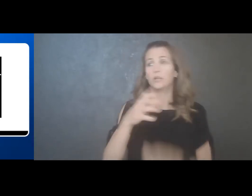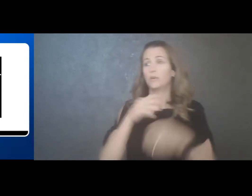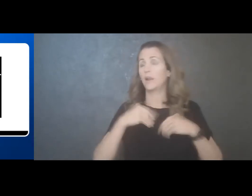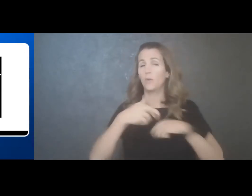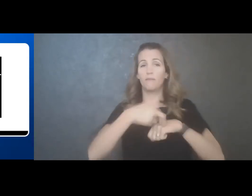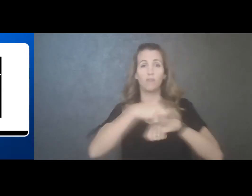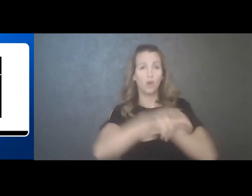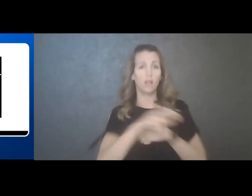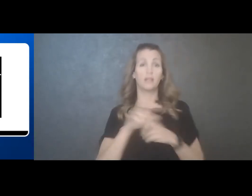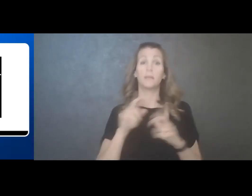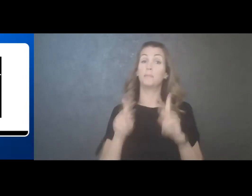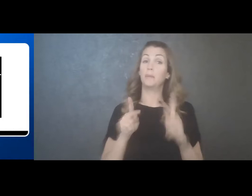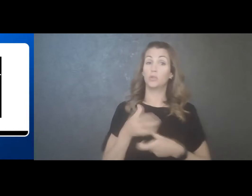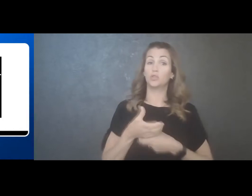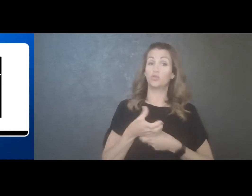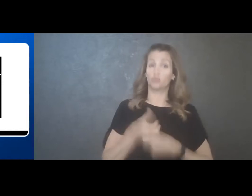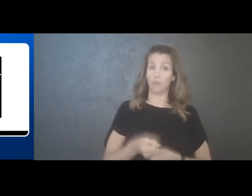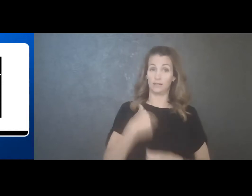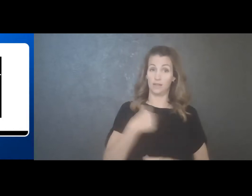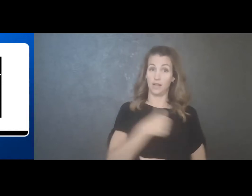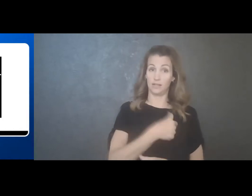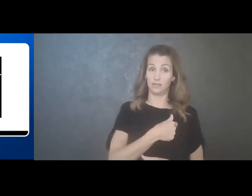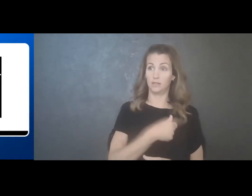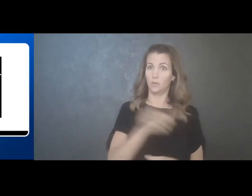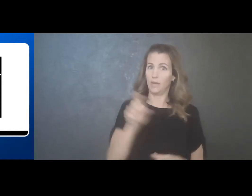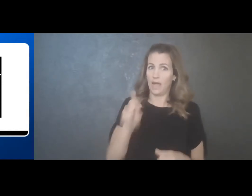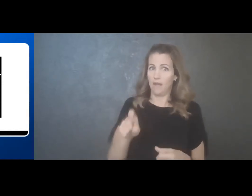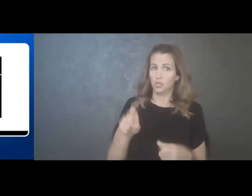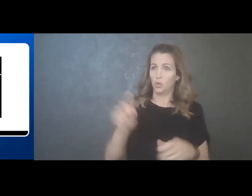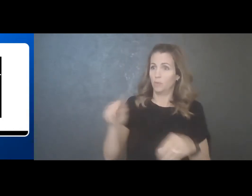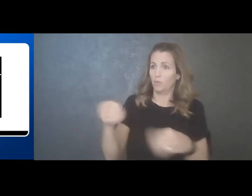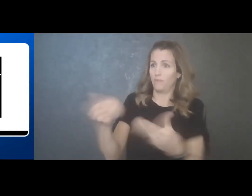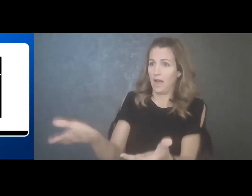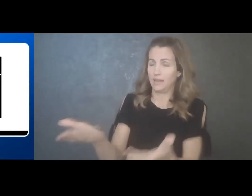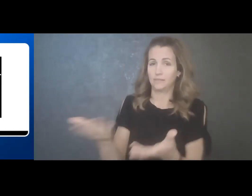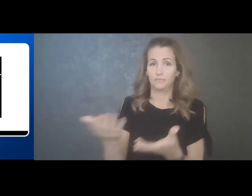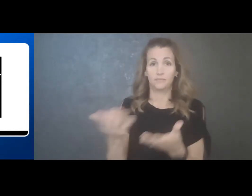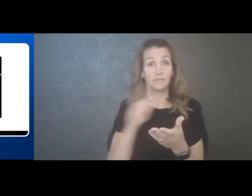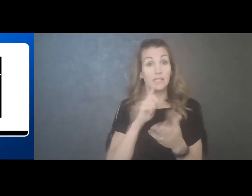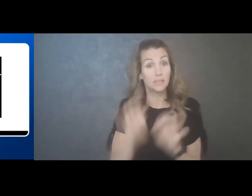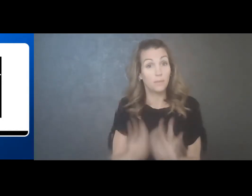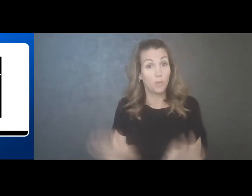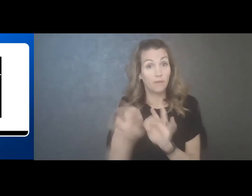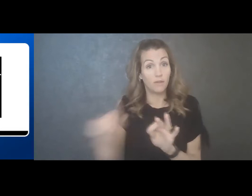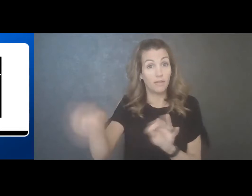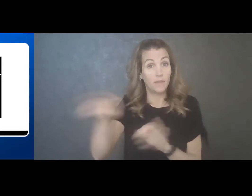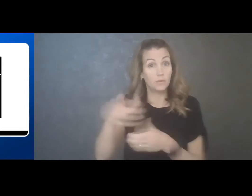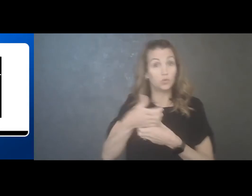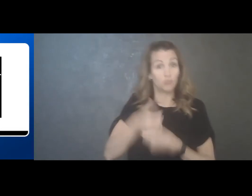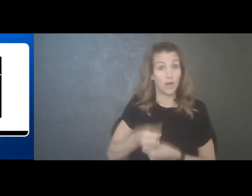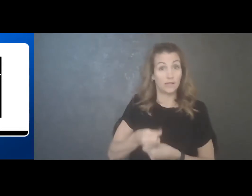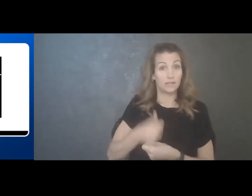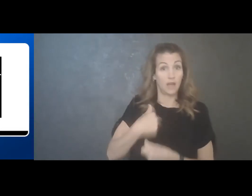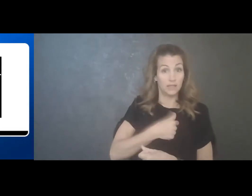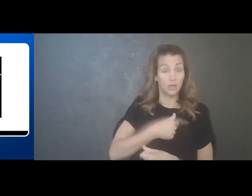and we need to deliver on that trust. It's very big for someone to trust you, and you need to trust them as well. Clients will tell us